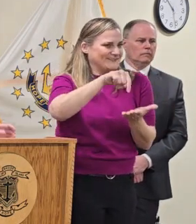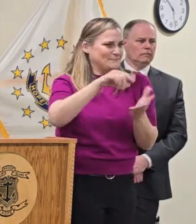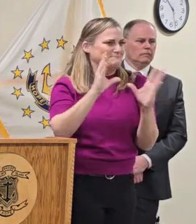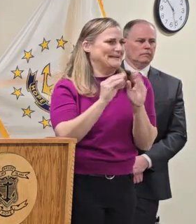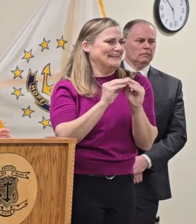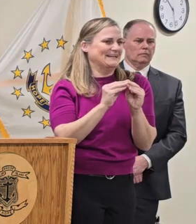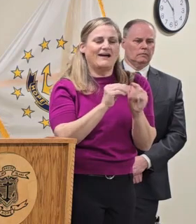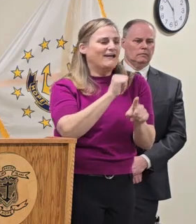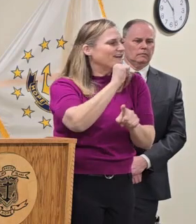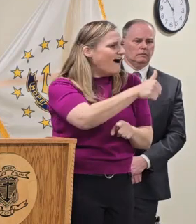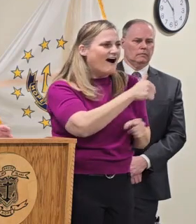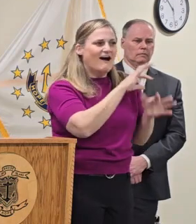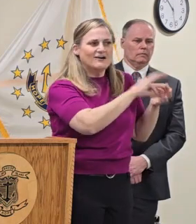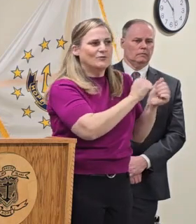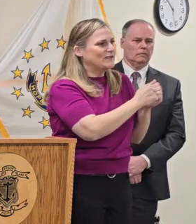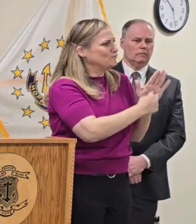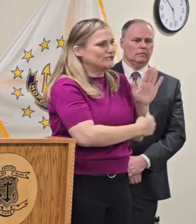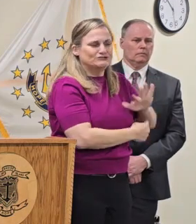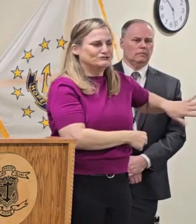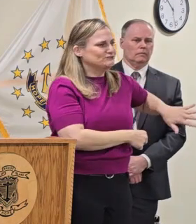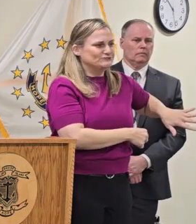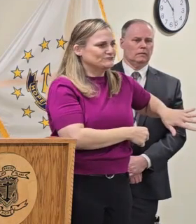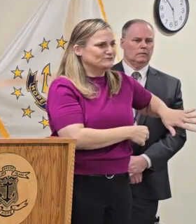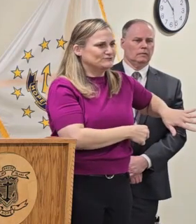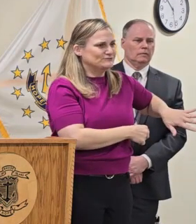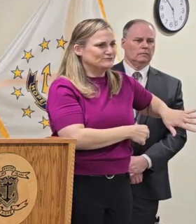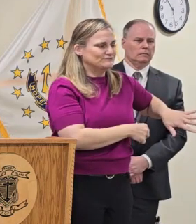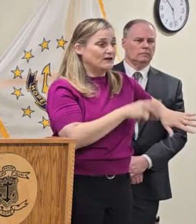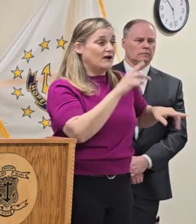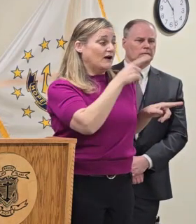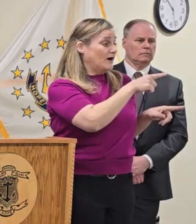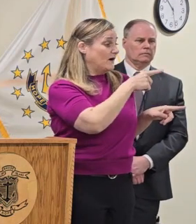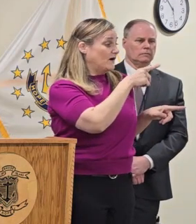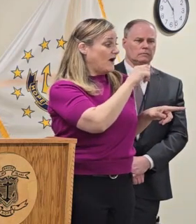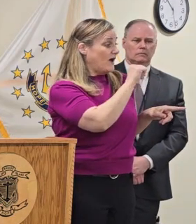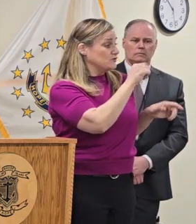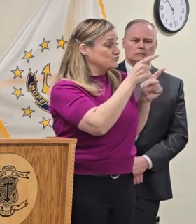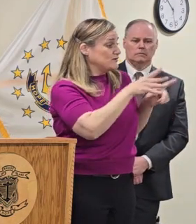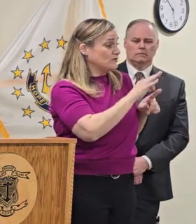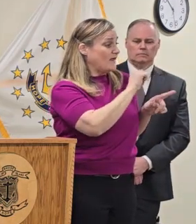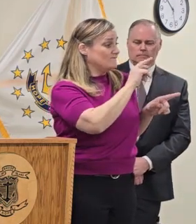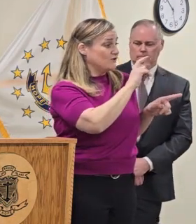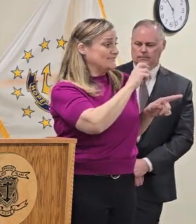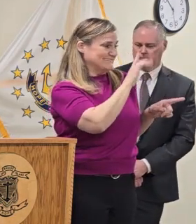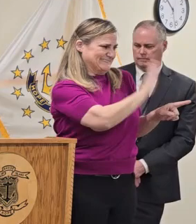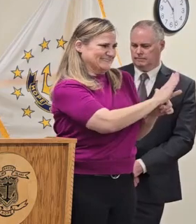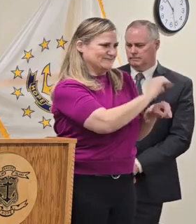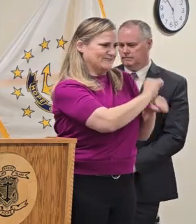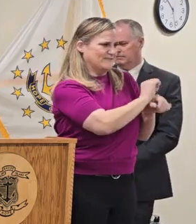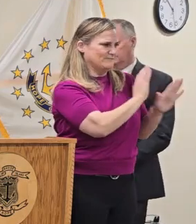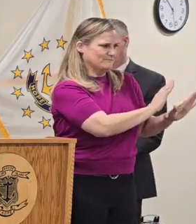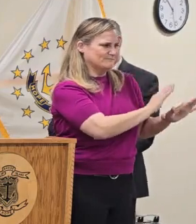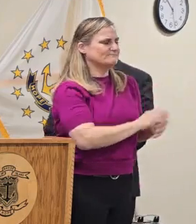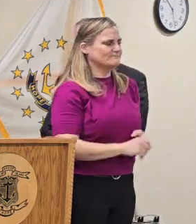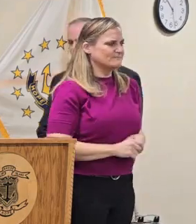the legal issue, and then where they need to be connected, I'll make that decision. Great. Thank you, everybody. Thanks. Thank you.